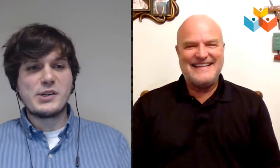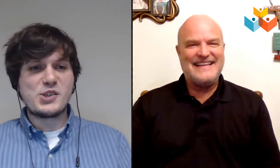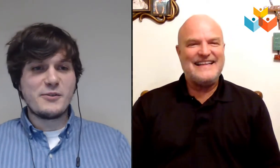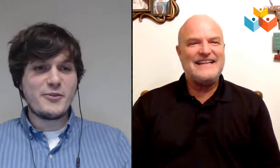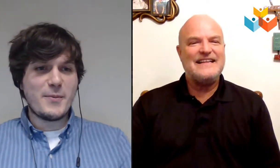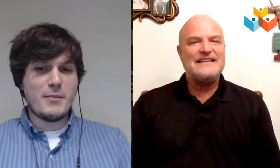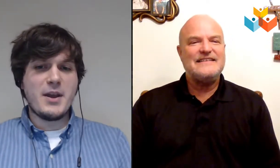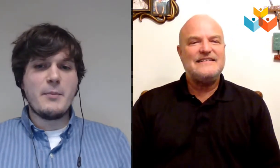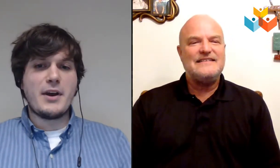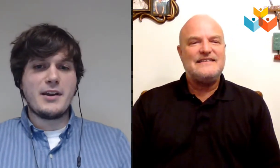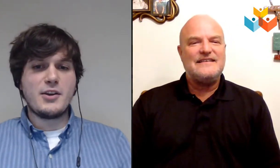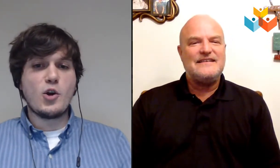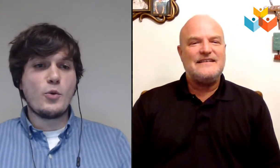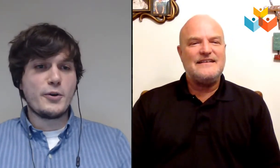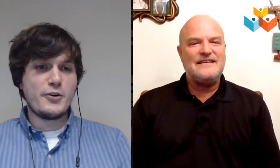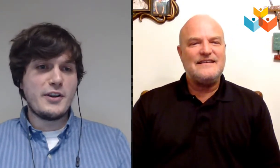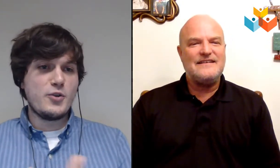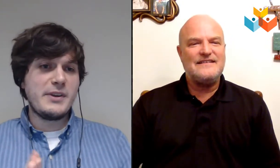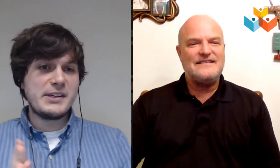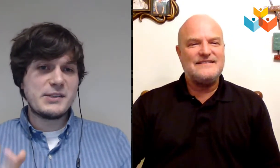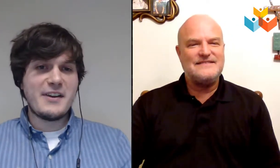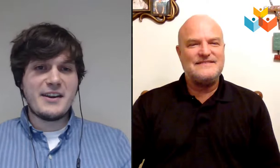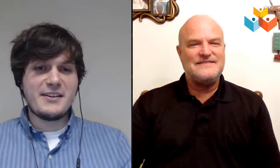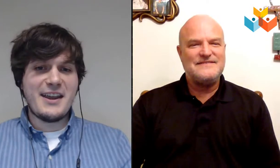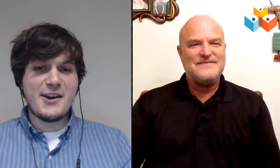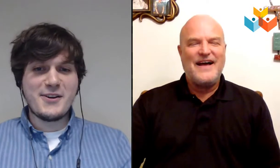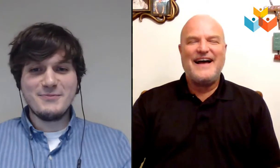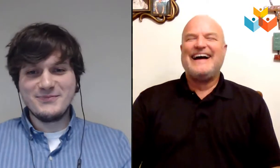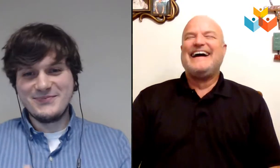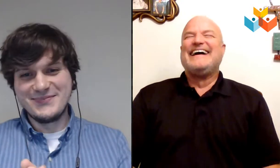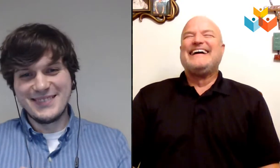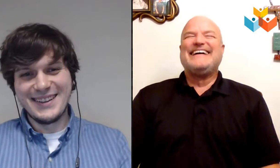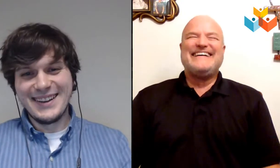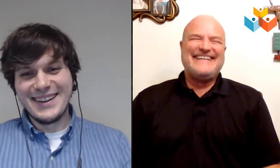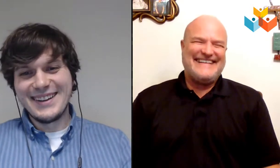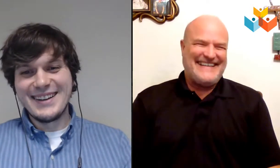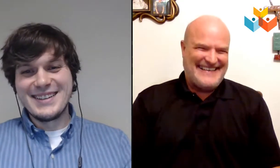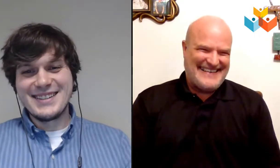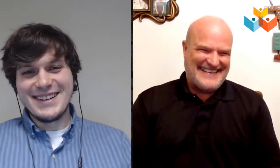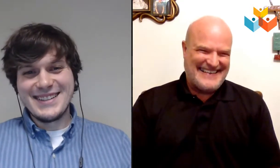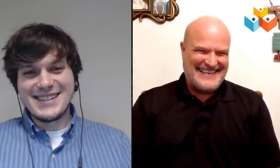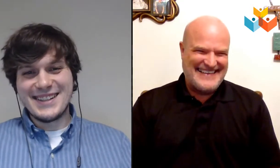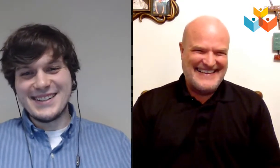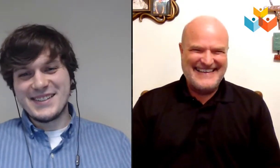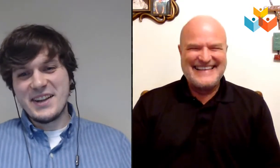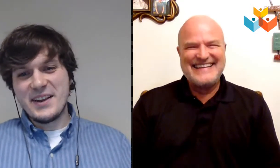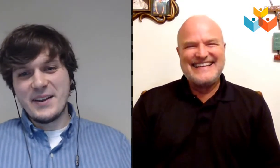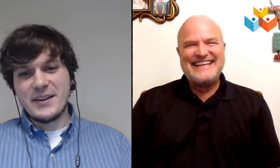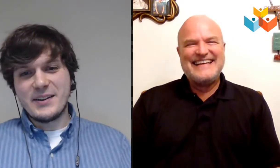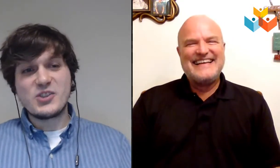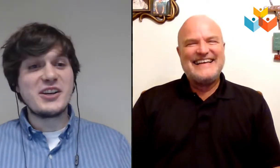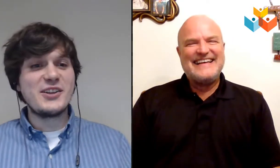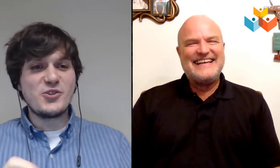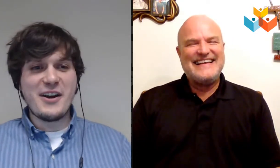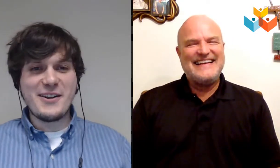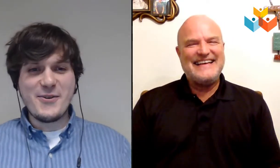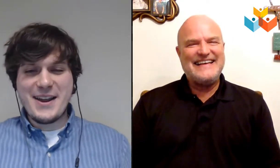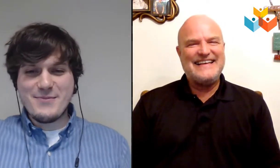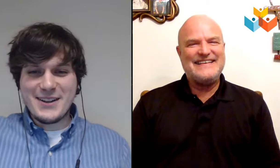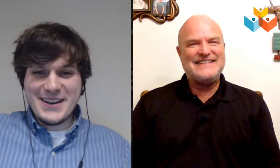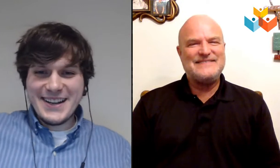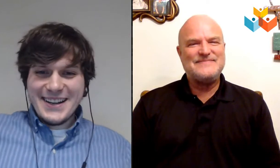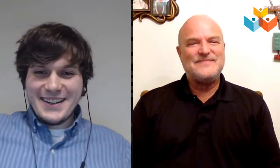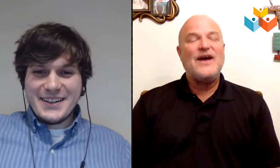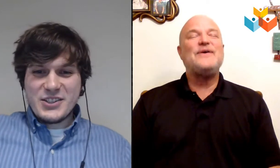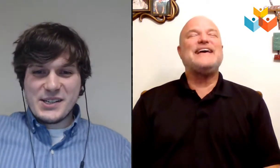Have a question from my coworker and your biggest fan, Karen. She says, she did your radio